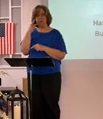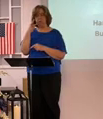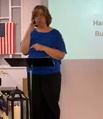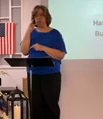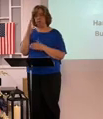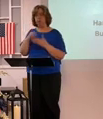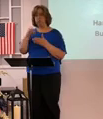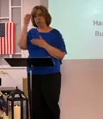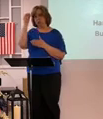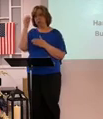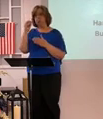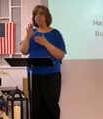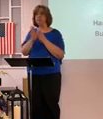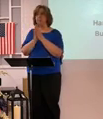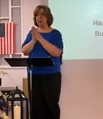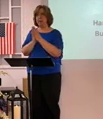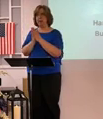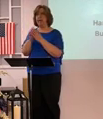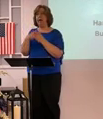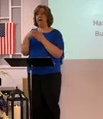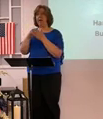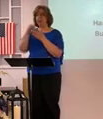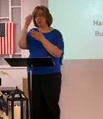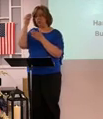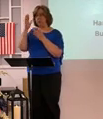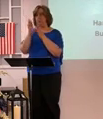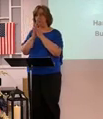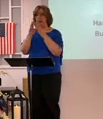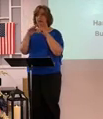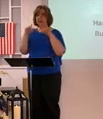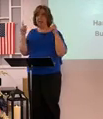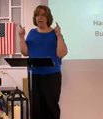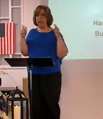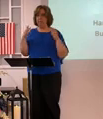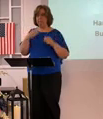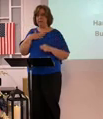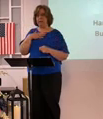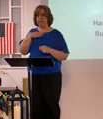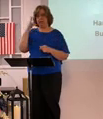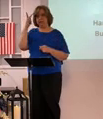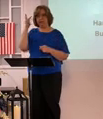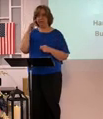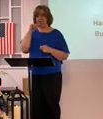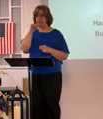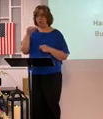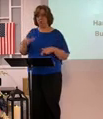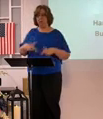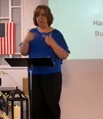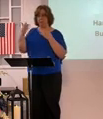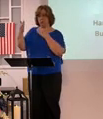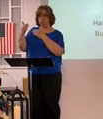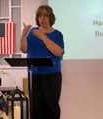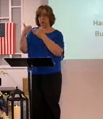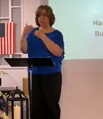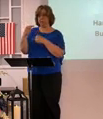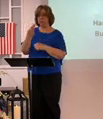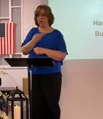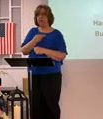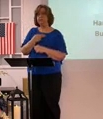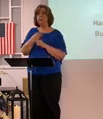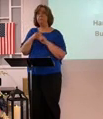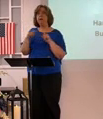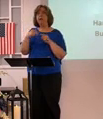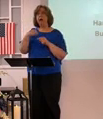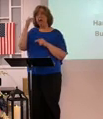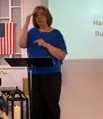learn to pray. You know, and I've learned to pray a lot. My kids don't live close by. My grandkids don't. But I know I can pray